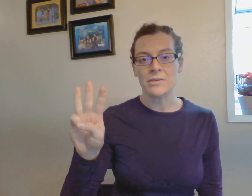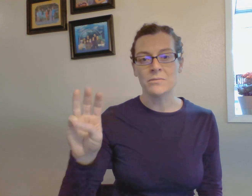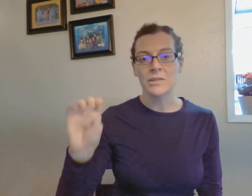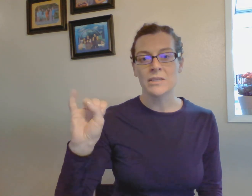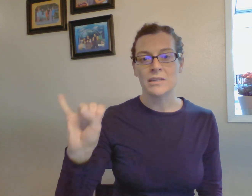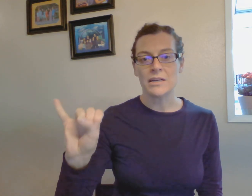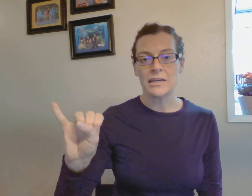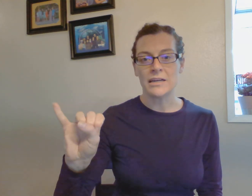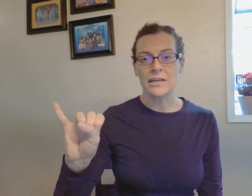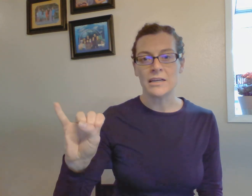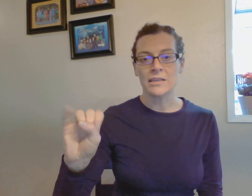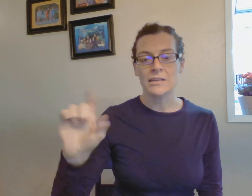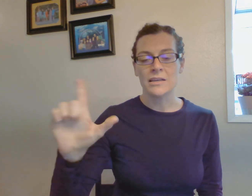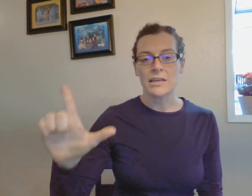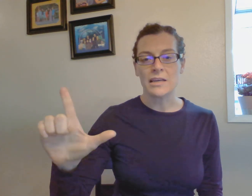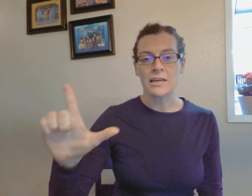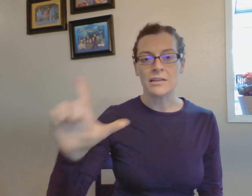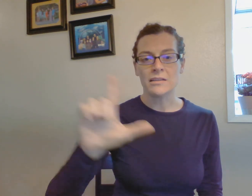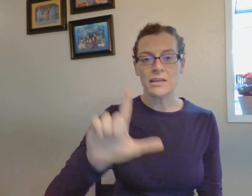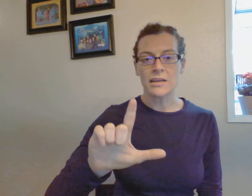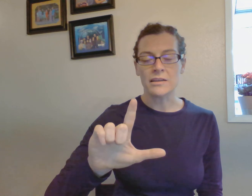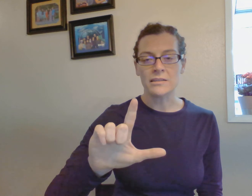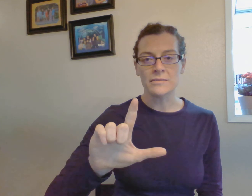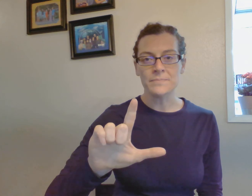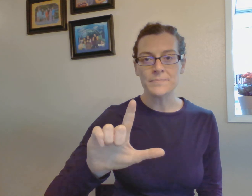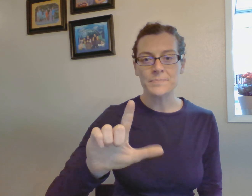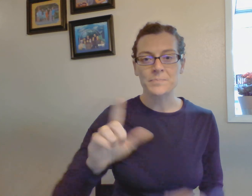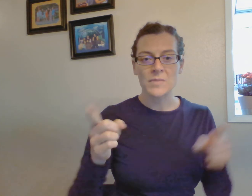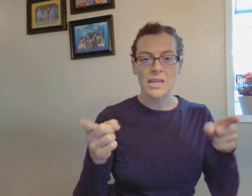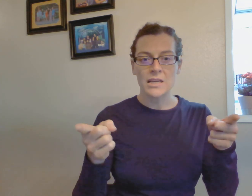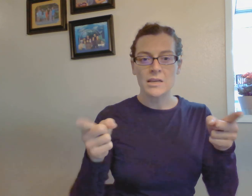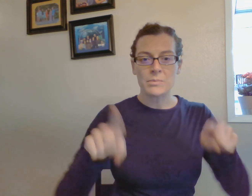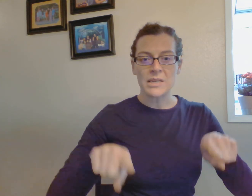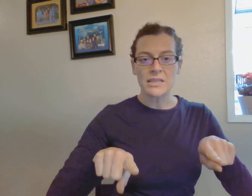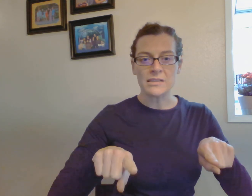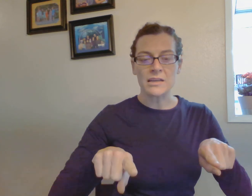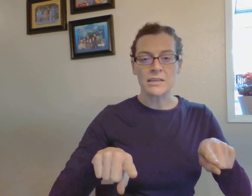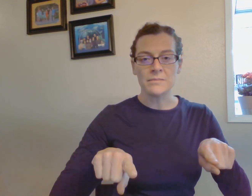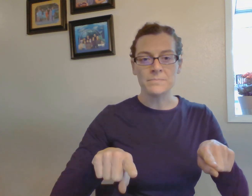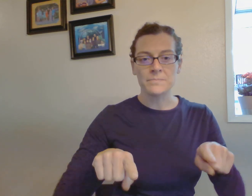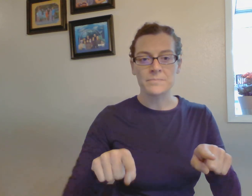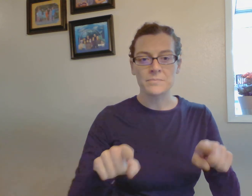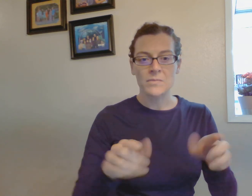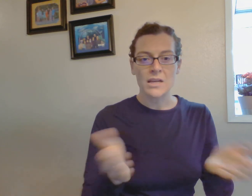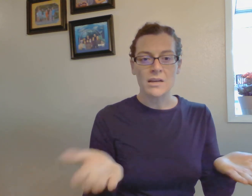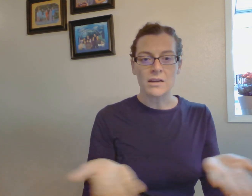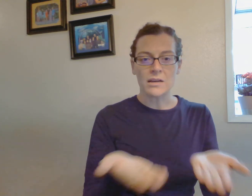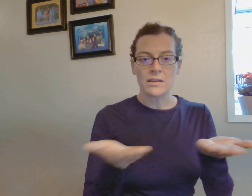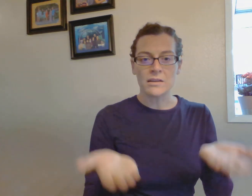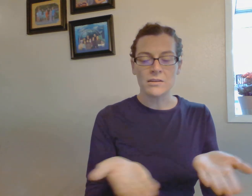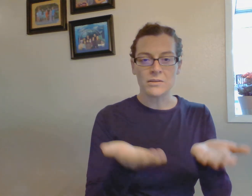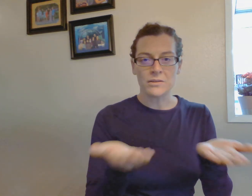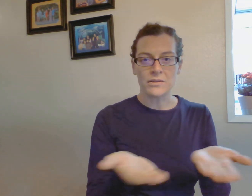-I-L-L, be done on earth